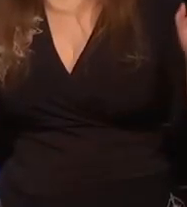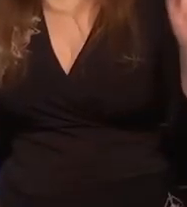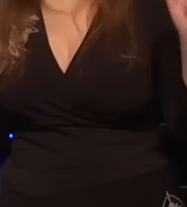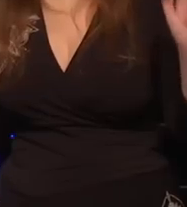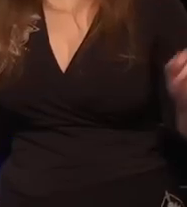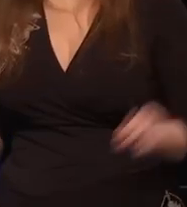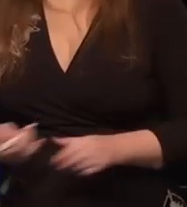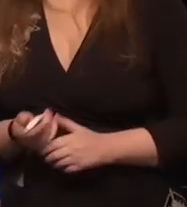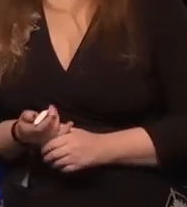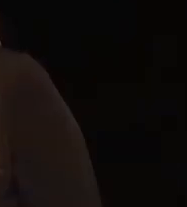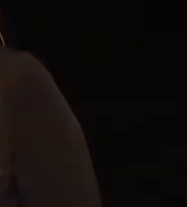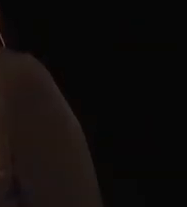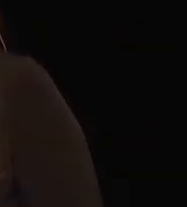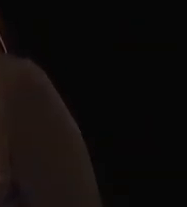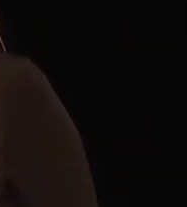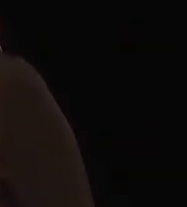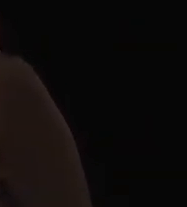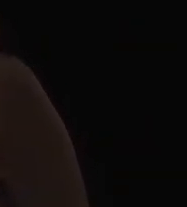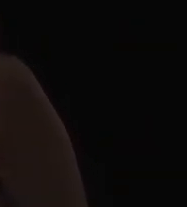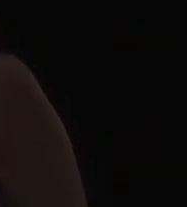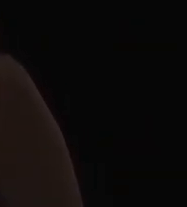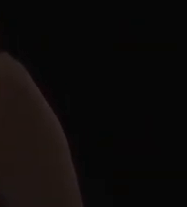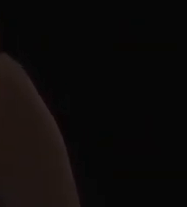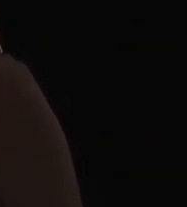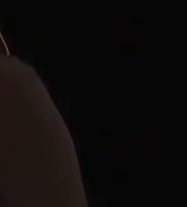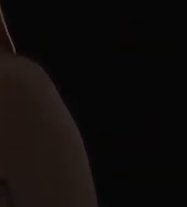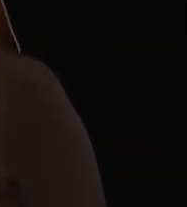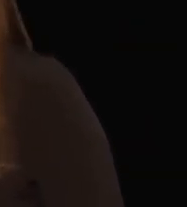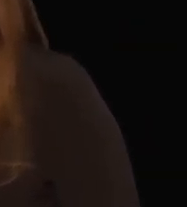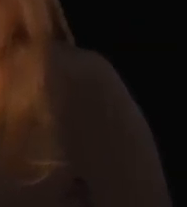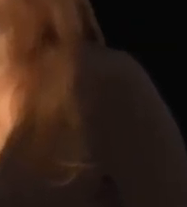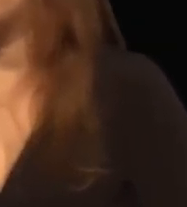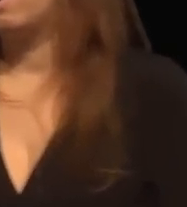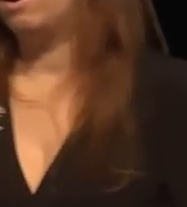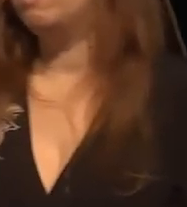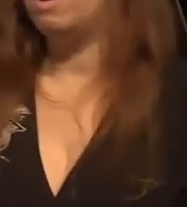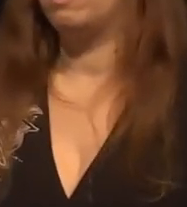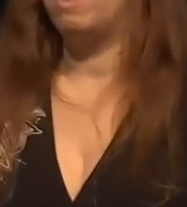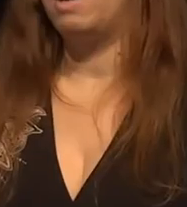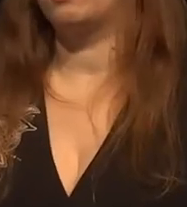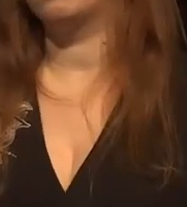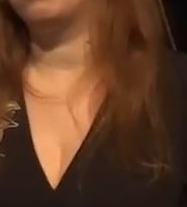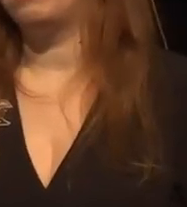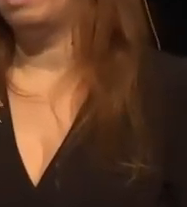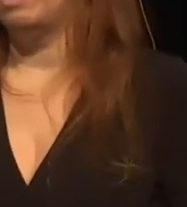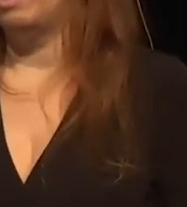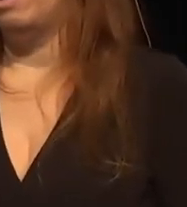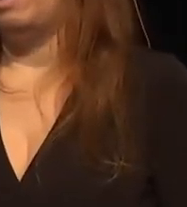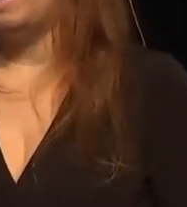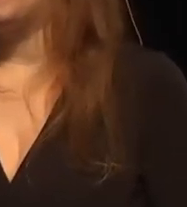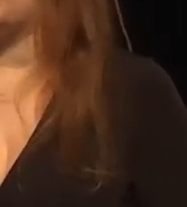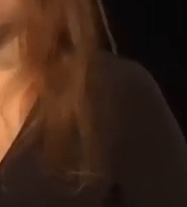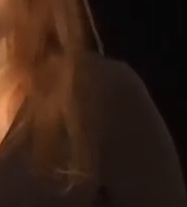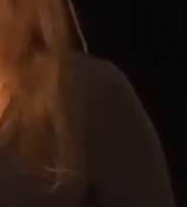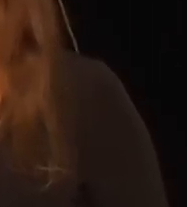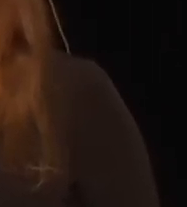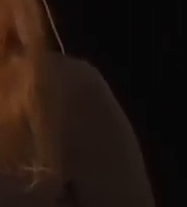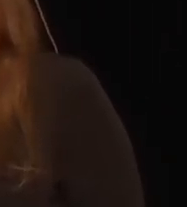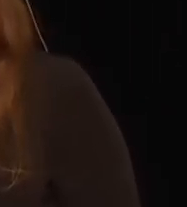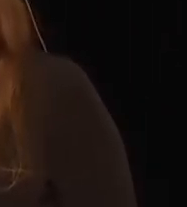connected everything. Which means toys, sex toys, home automation, light